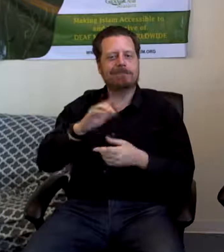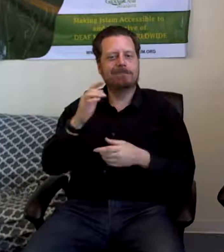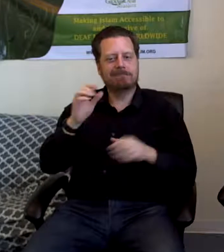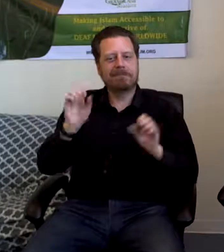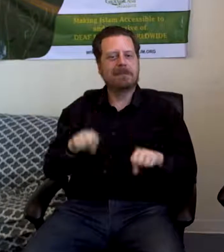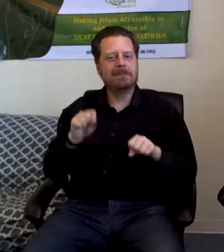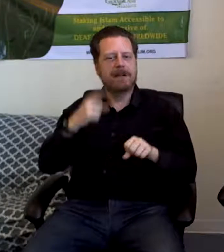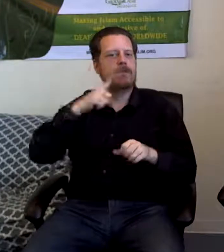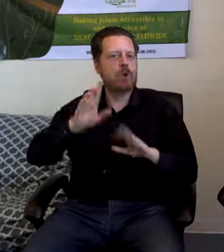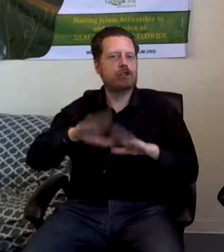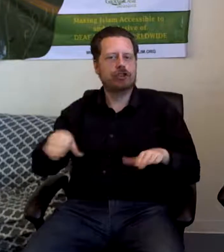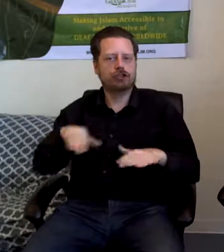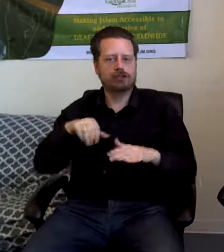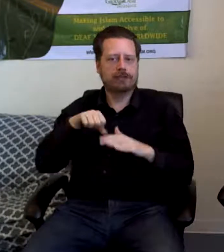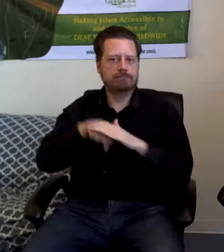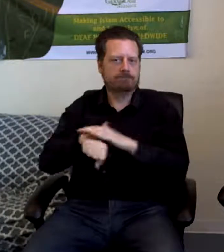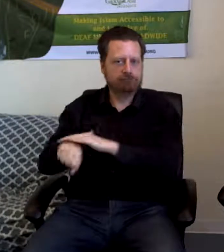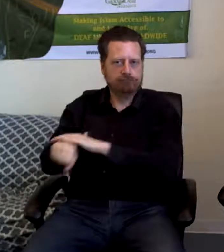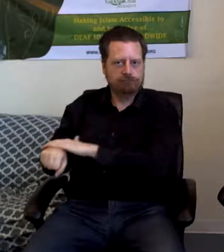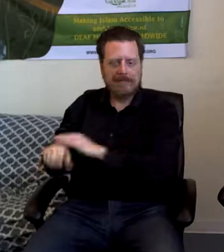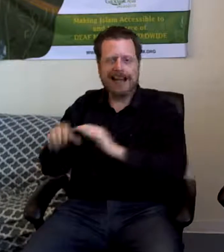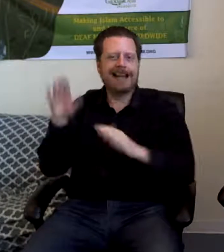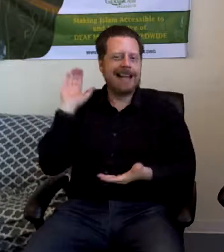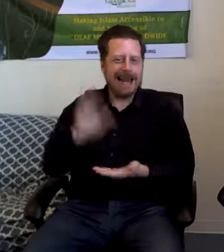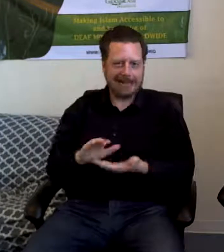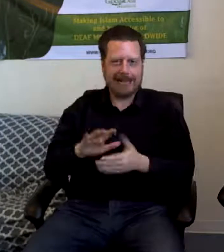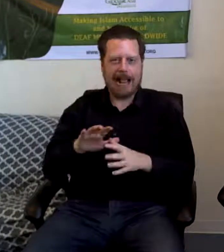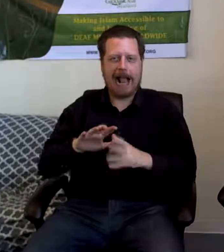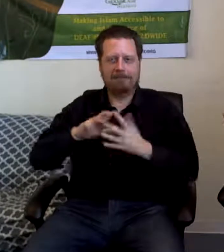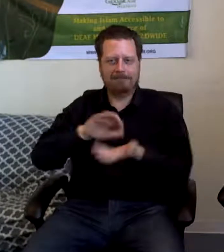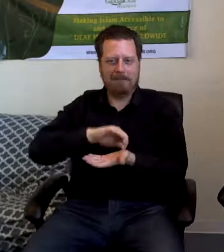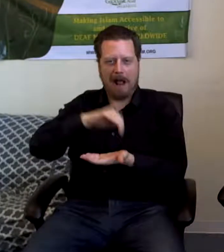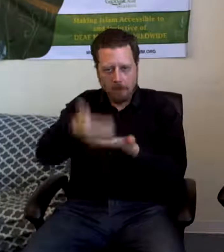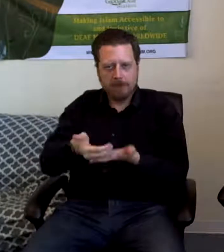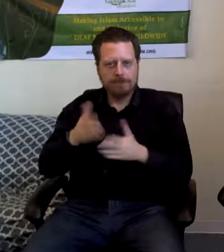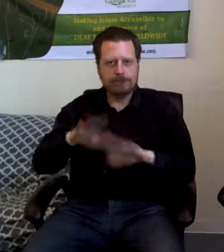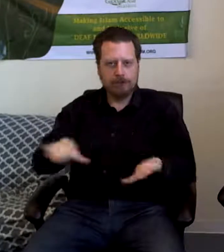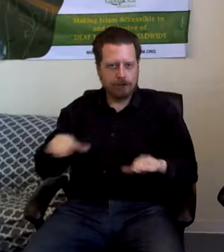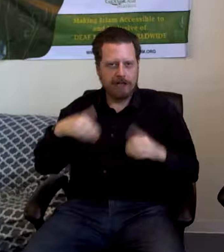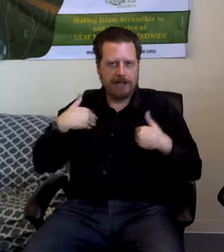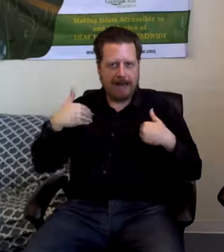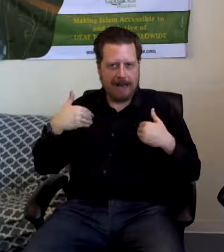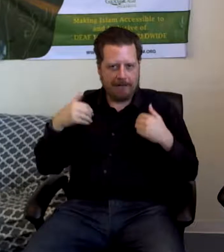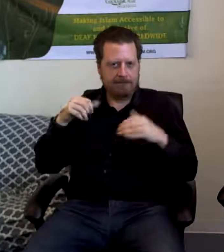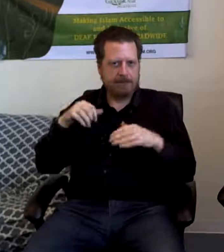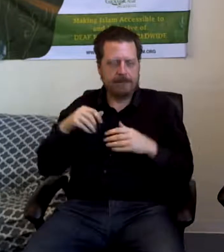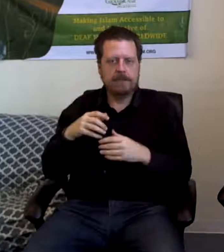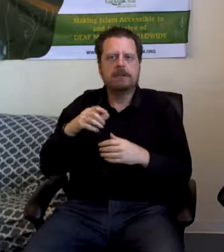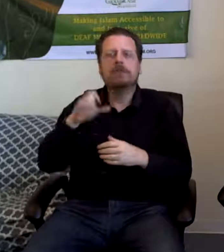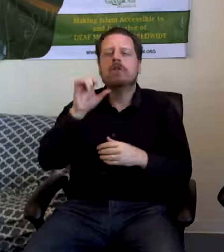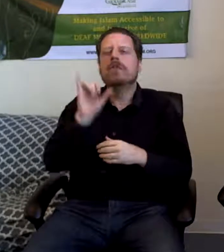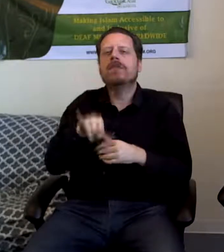And the less number of children she is able to have. So that limits the society's,